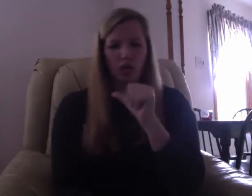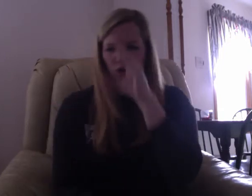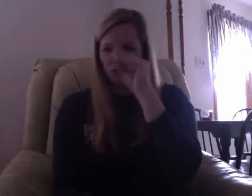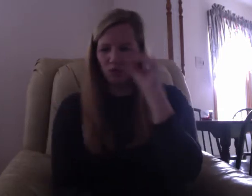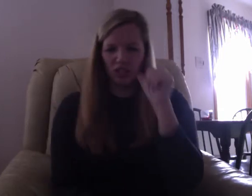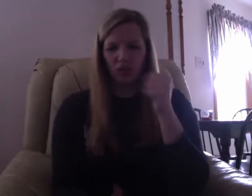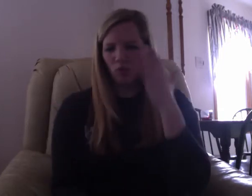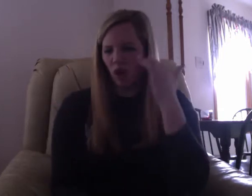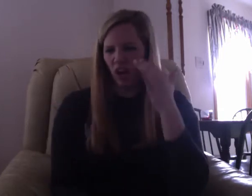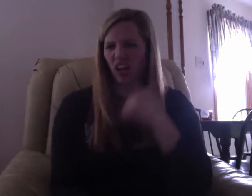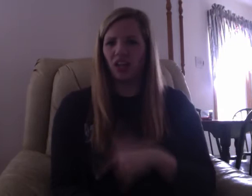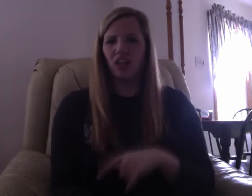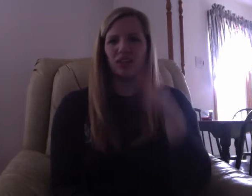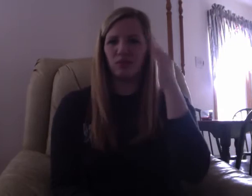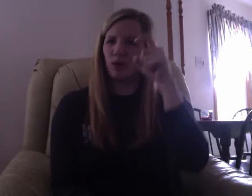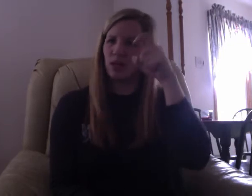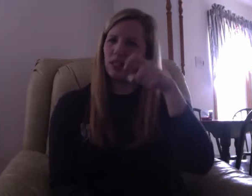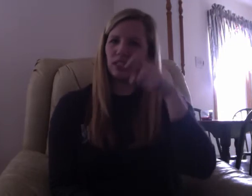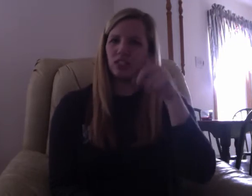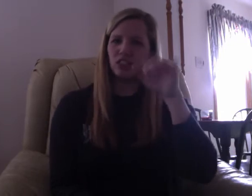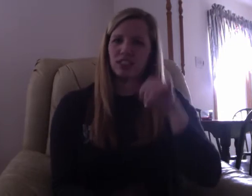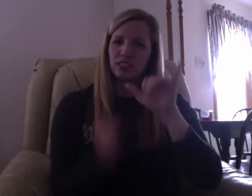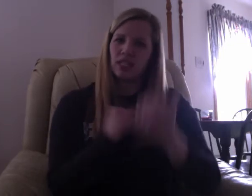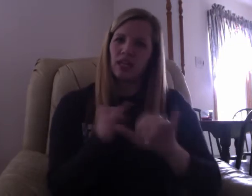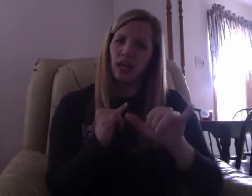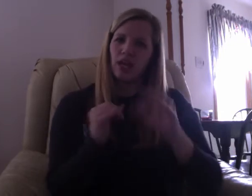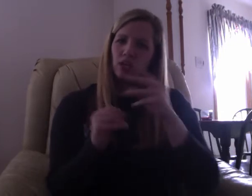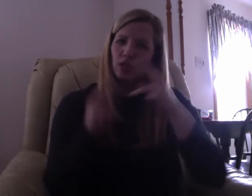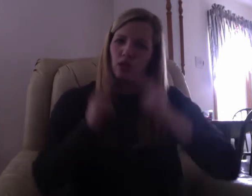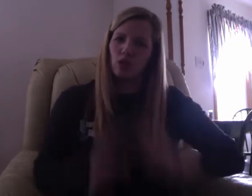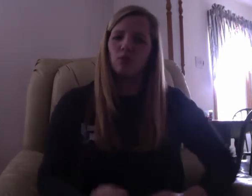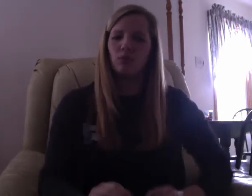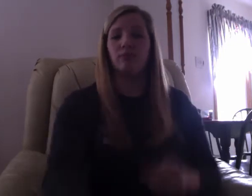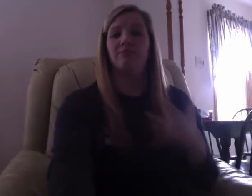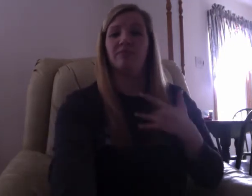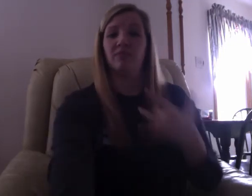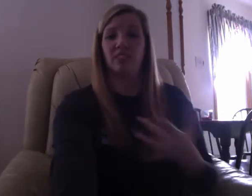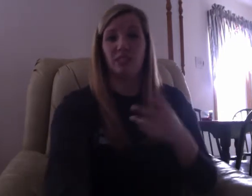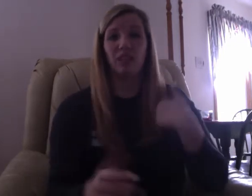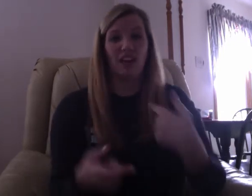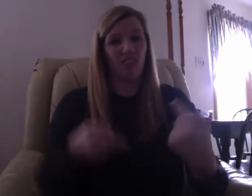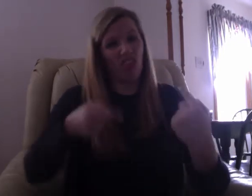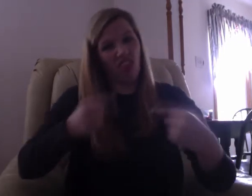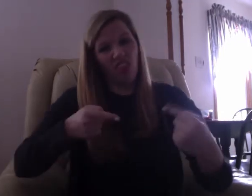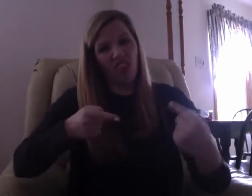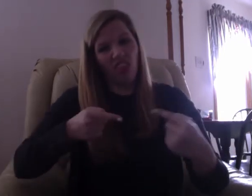So that's something that it's always a dialogue and a debate, and it's always up for discussion.